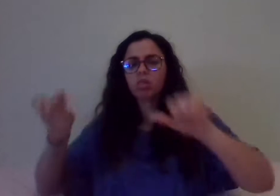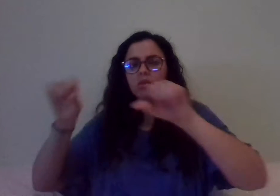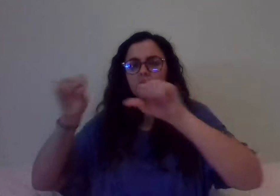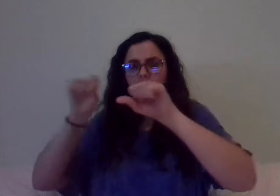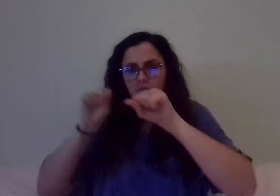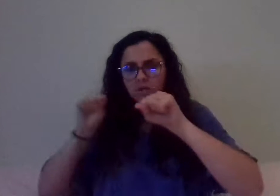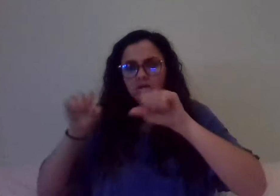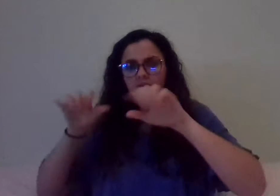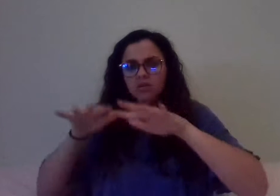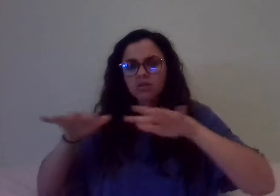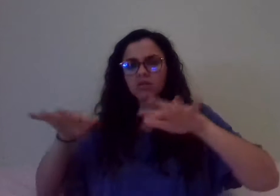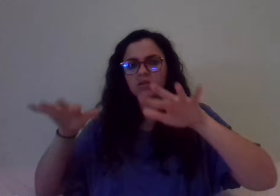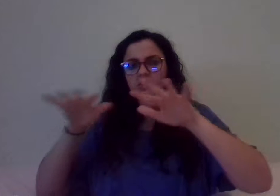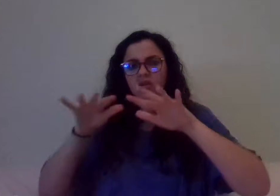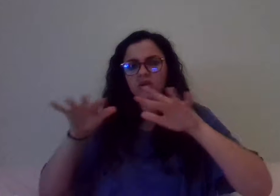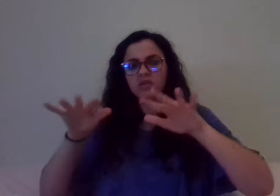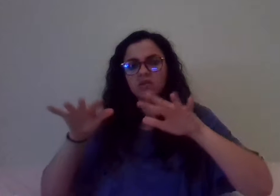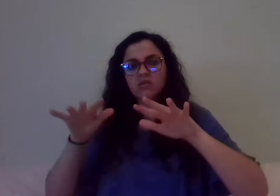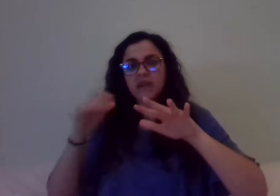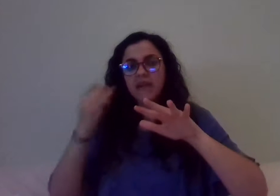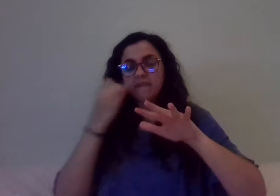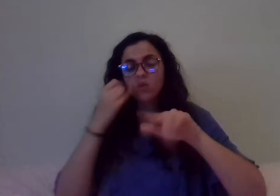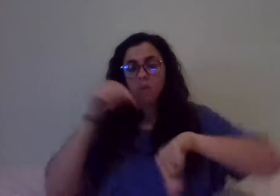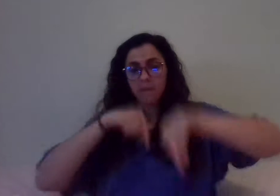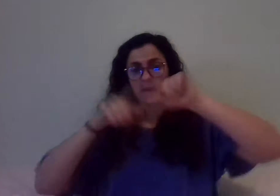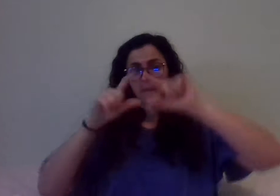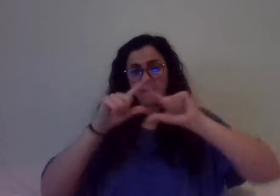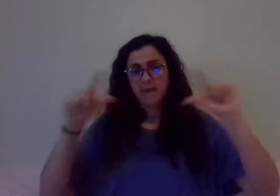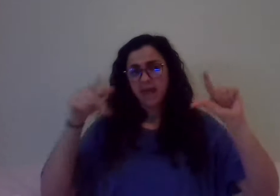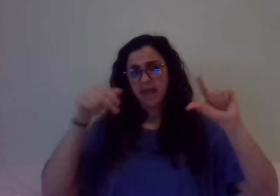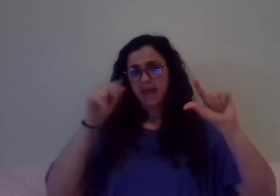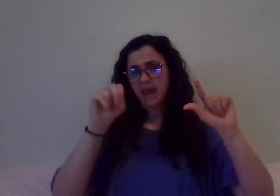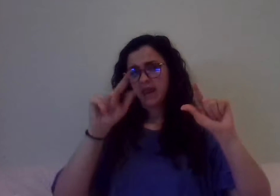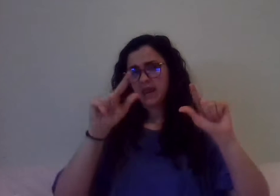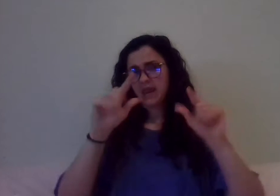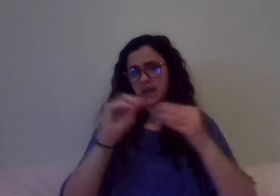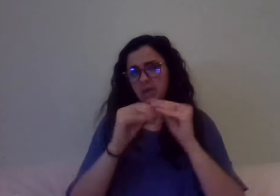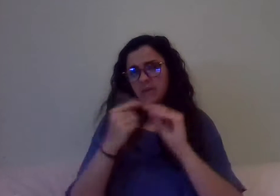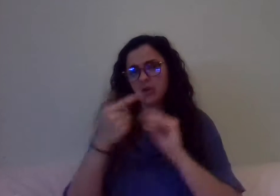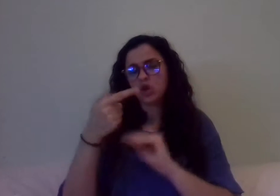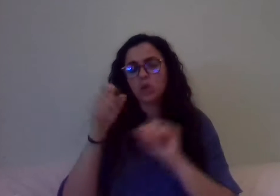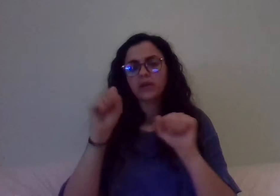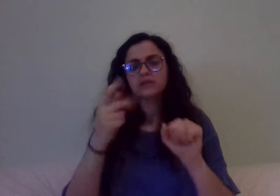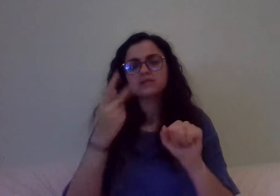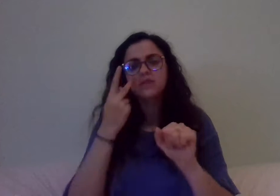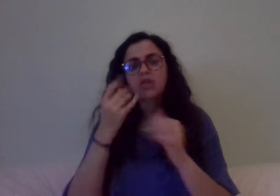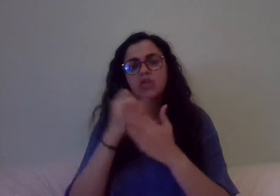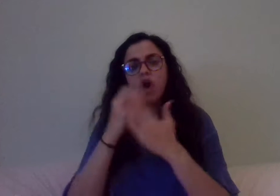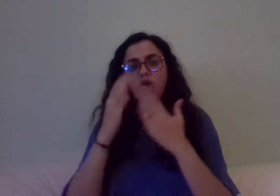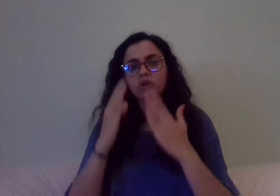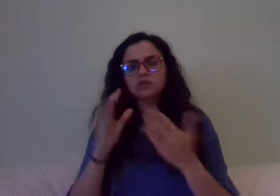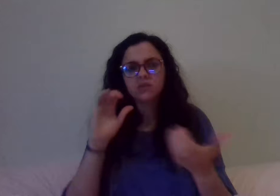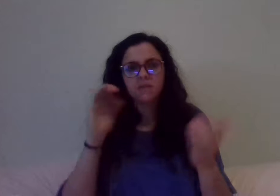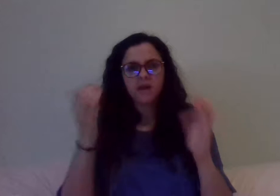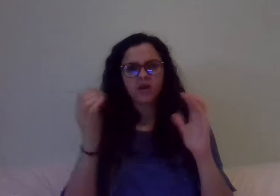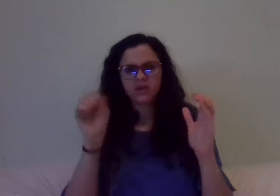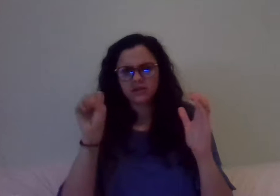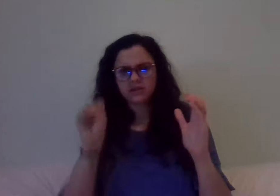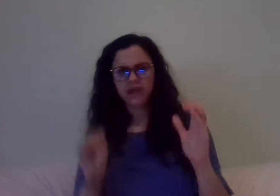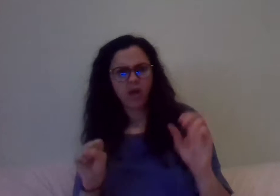Lawrence is depicting the notion of the South versus the notion of the North. In the South, what do we have time to